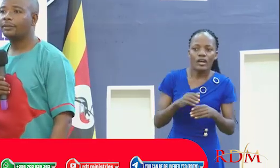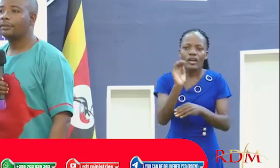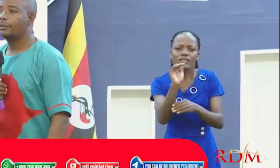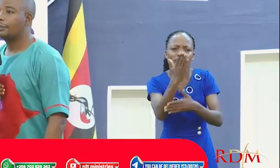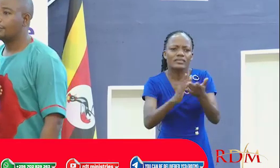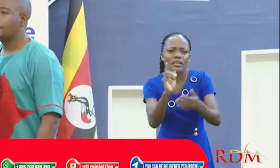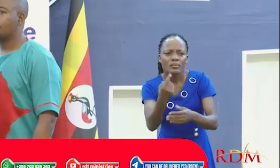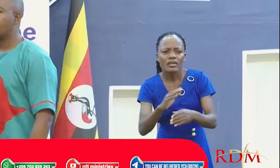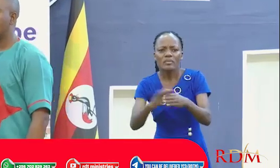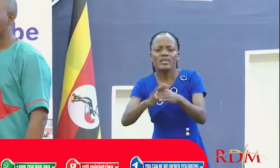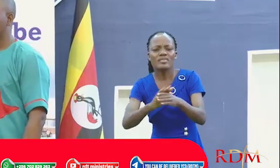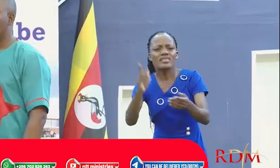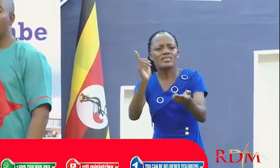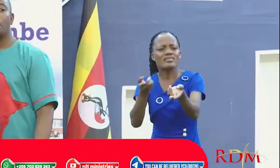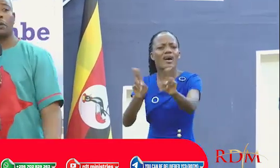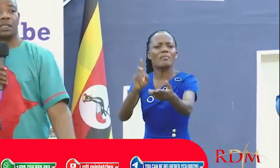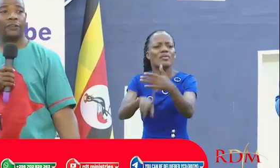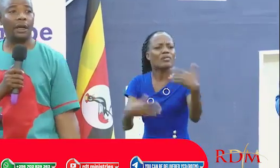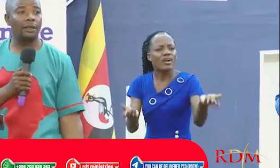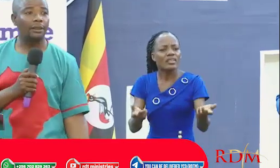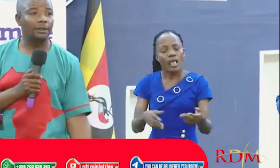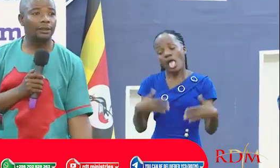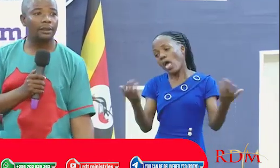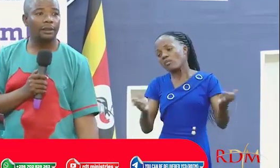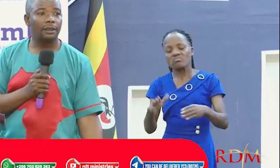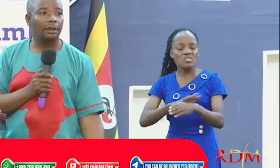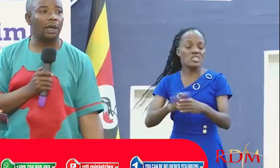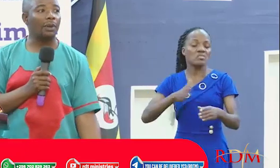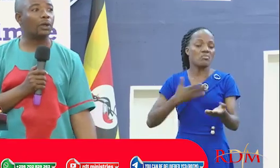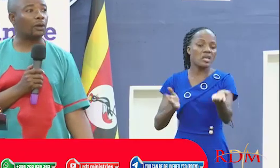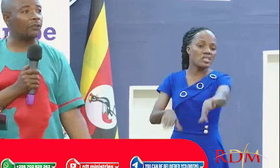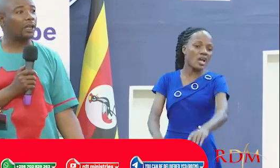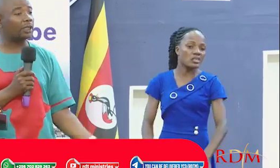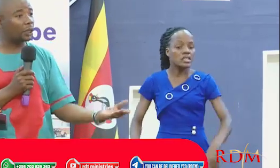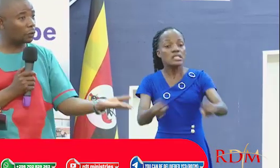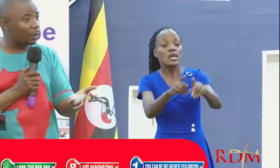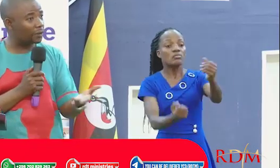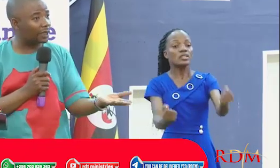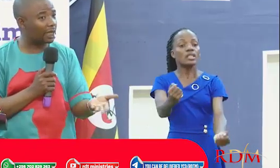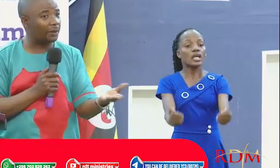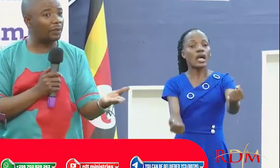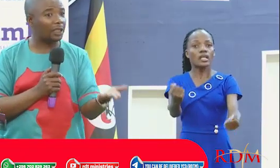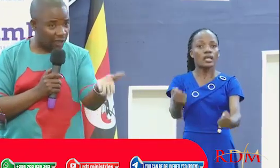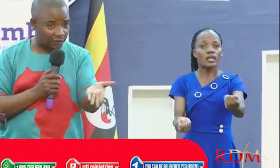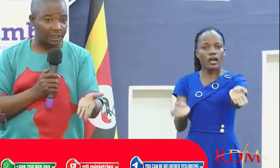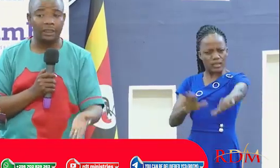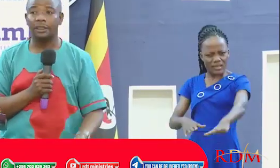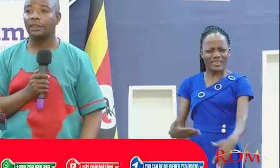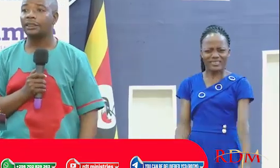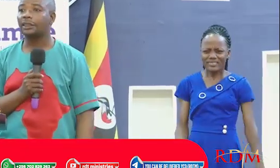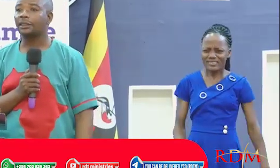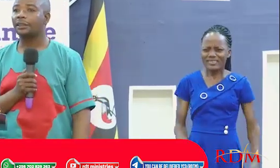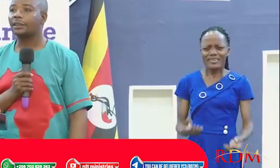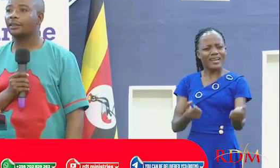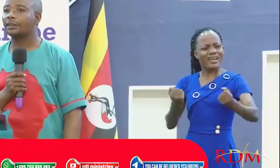what happened to your business? The business died. Olaba ne motoka zifa. Even cars die. N'ogamba motoka yafudde kati ekyuma ekibadde kitalina bulamu ate kyafudde ki.